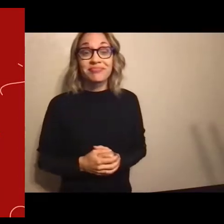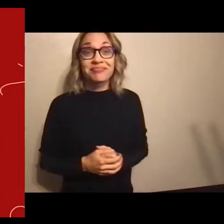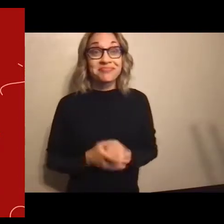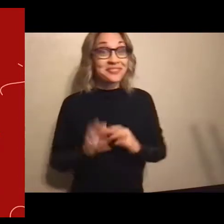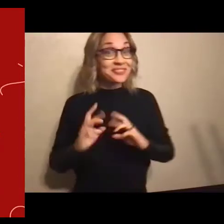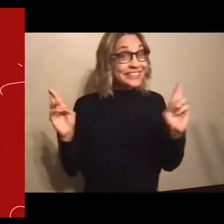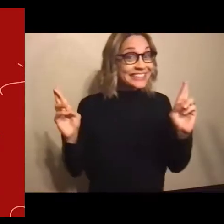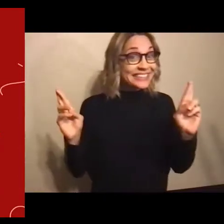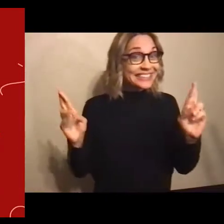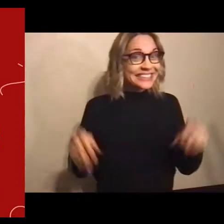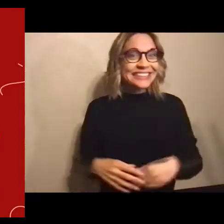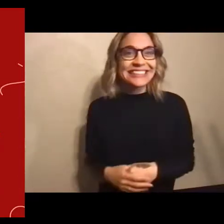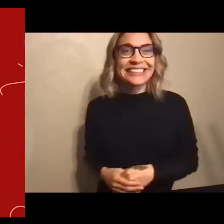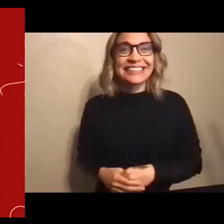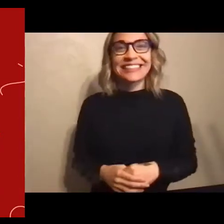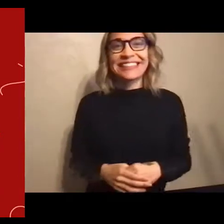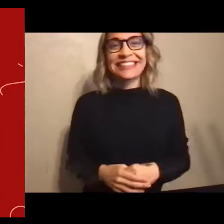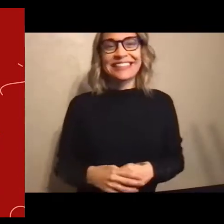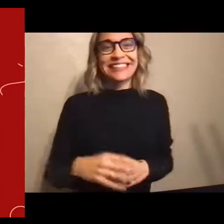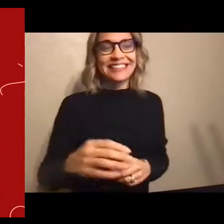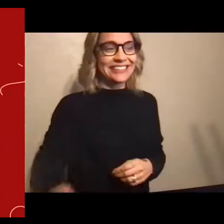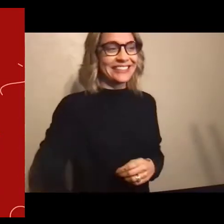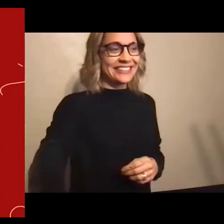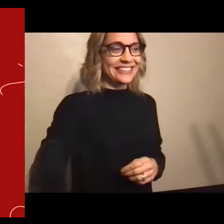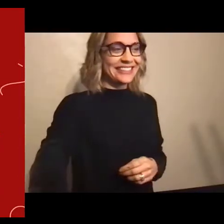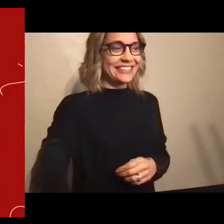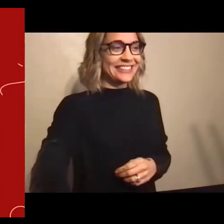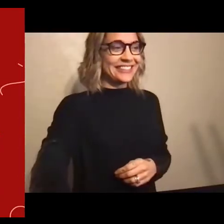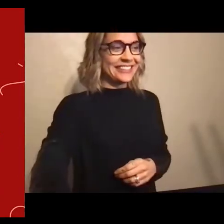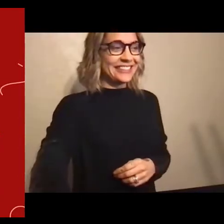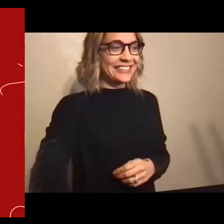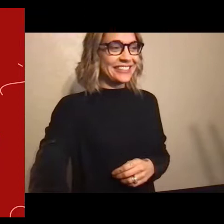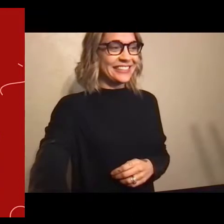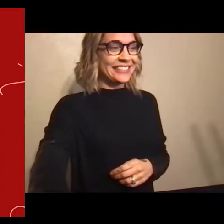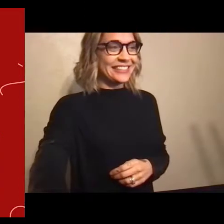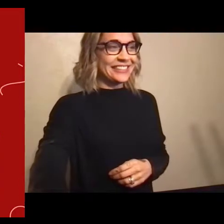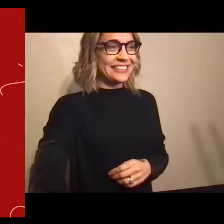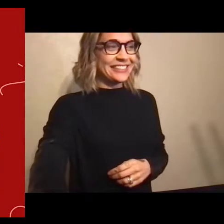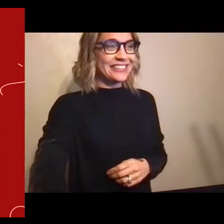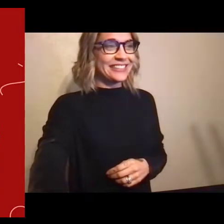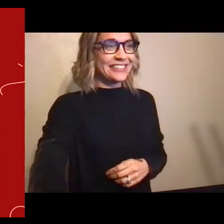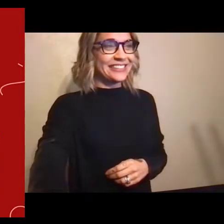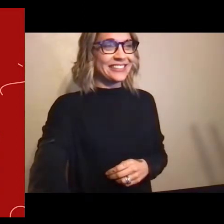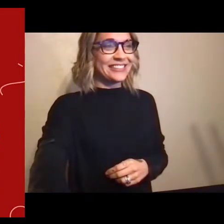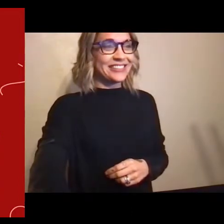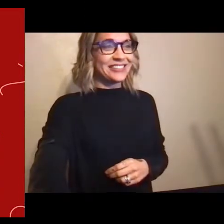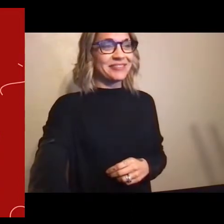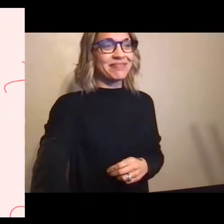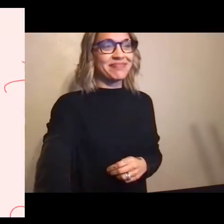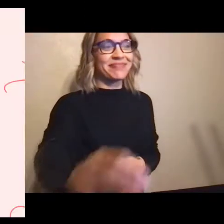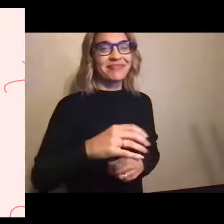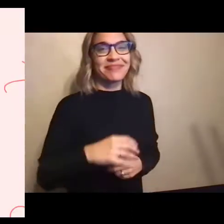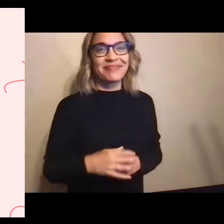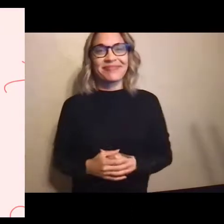you to automate your time and your schedule. I hope you're ready because we're going to jump right in.